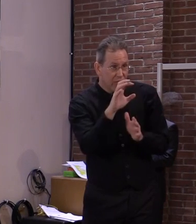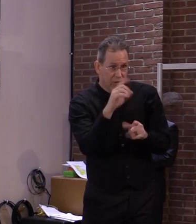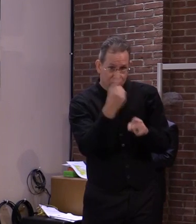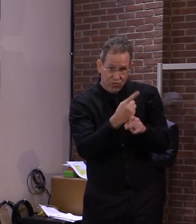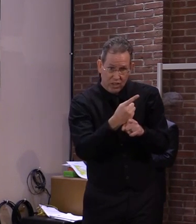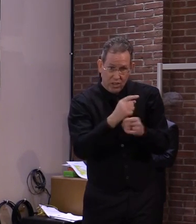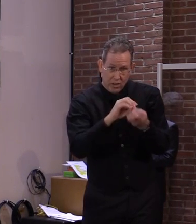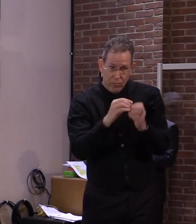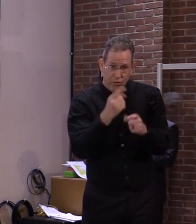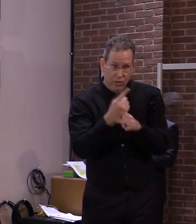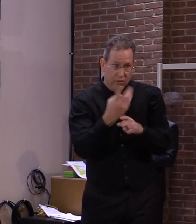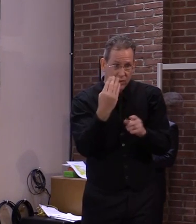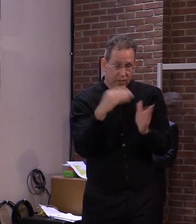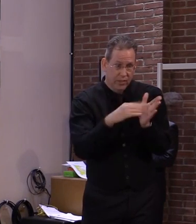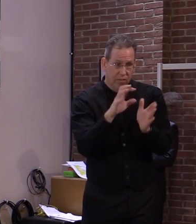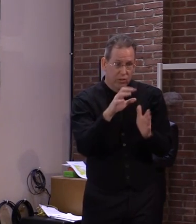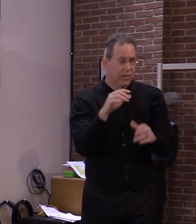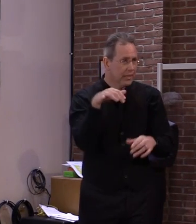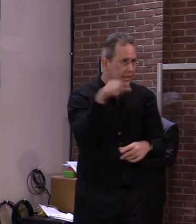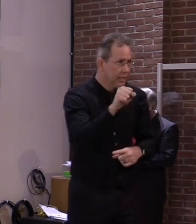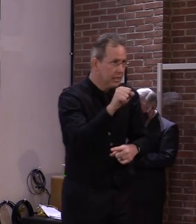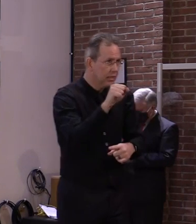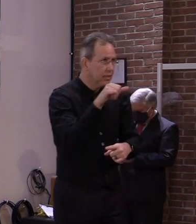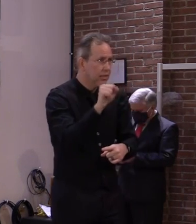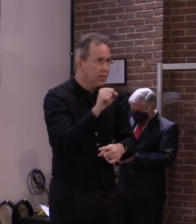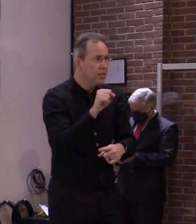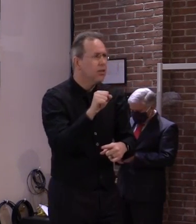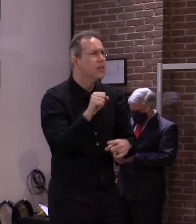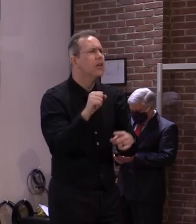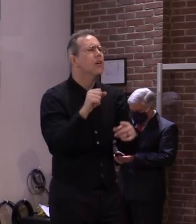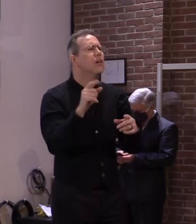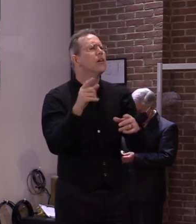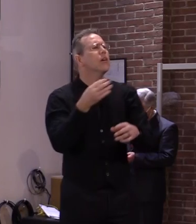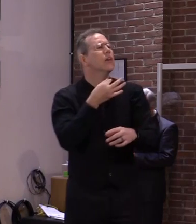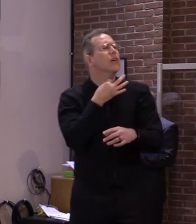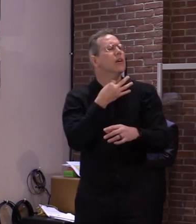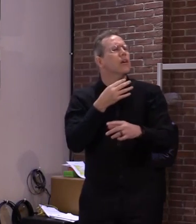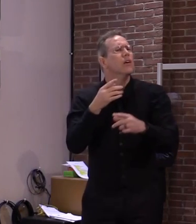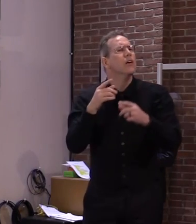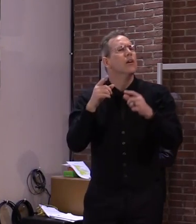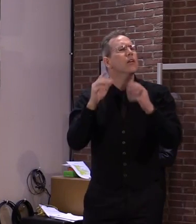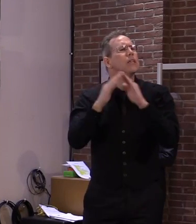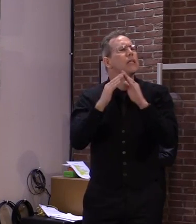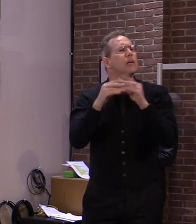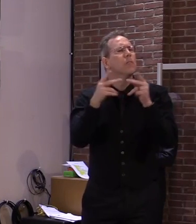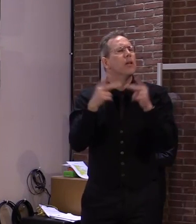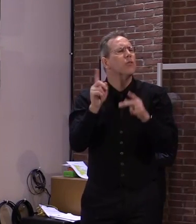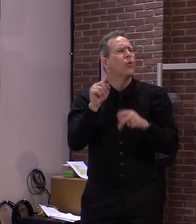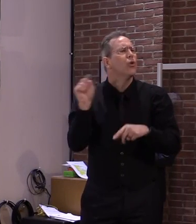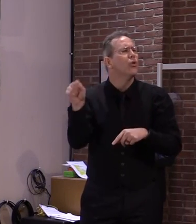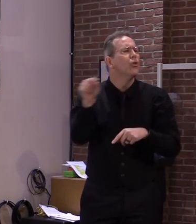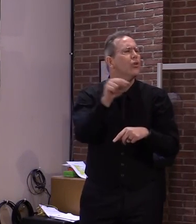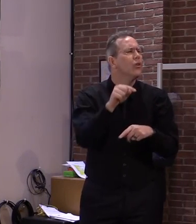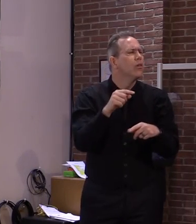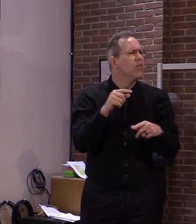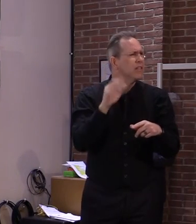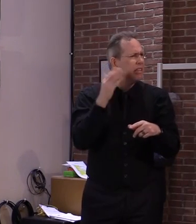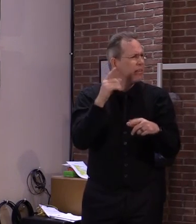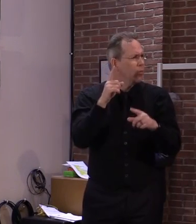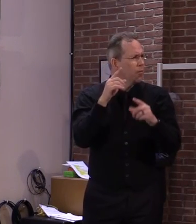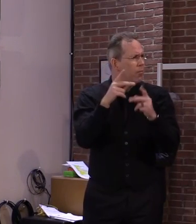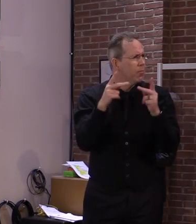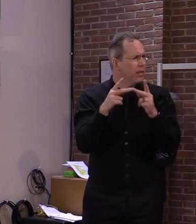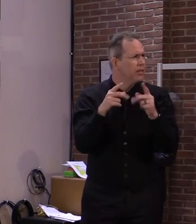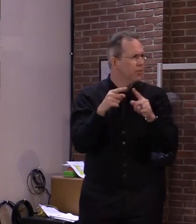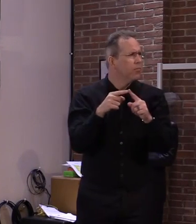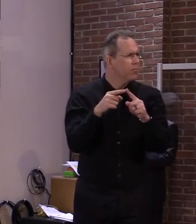wondering where your take is on City Place Burlington. It looks like they're on the cusp of moving forward. We'll see what happens tonight, I guess, in the City Council. But